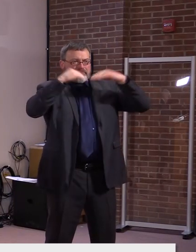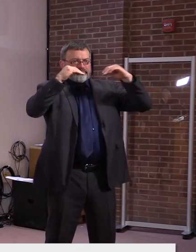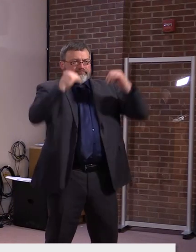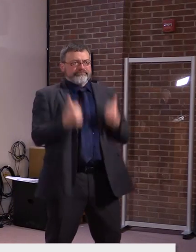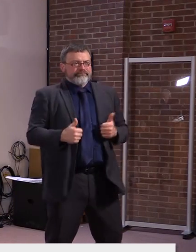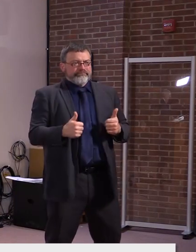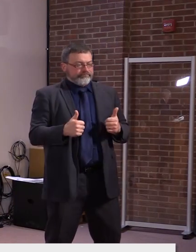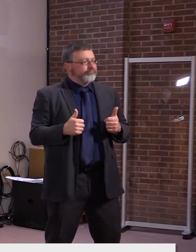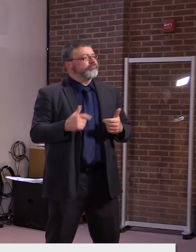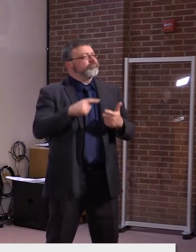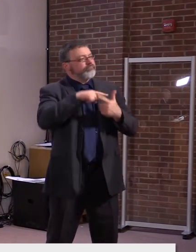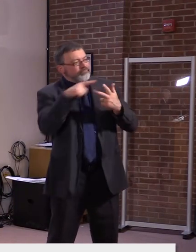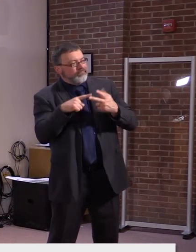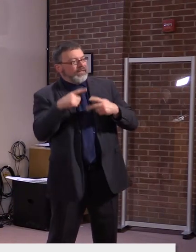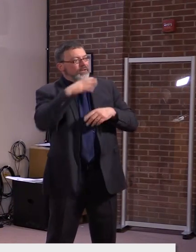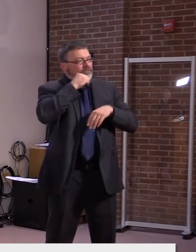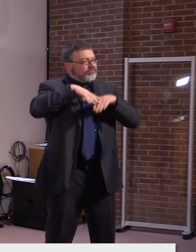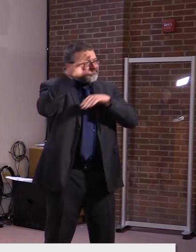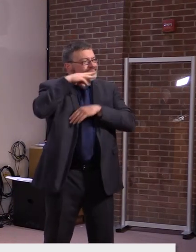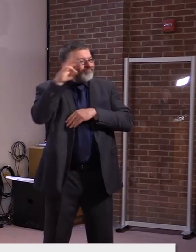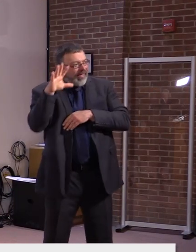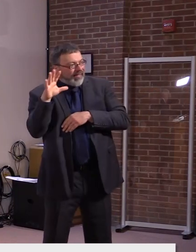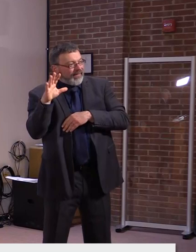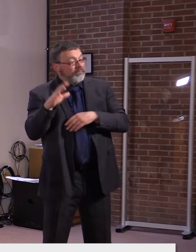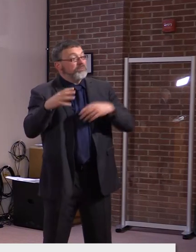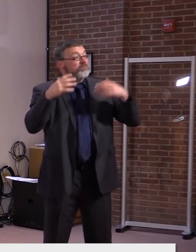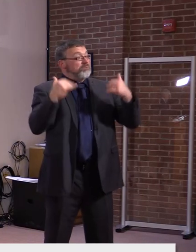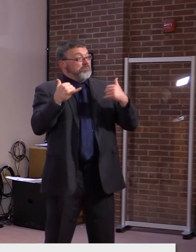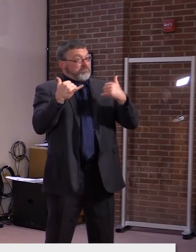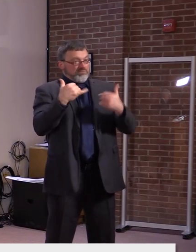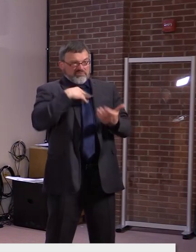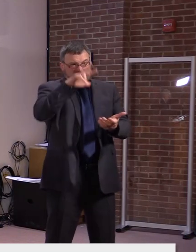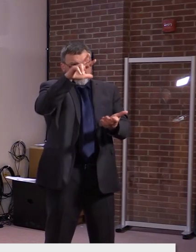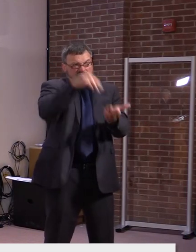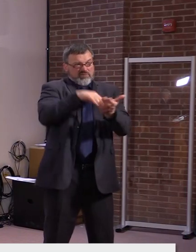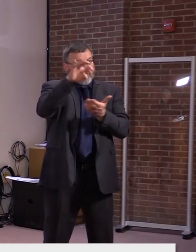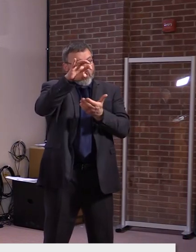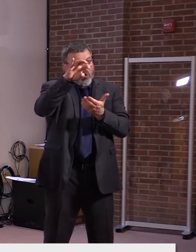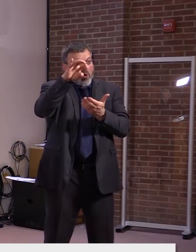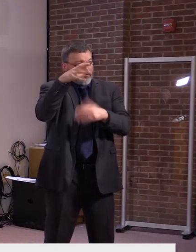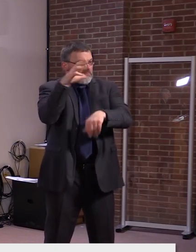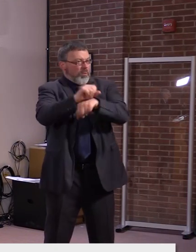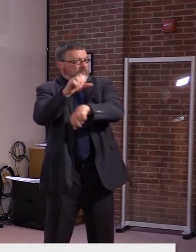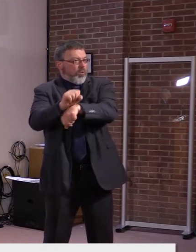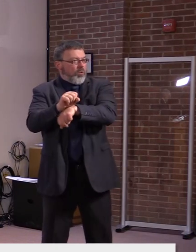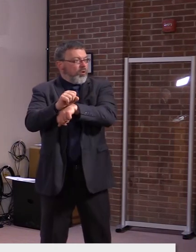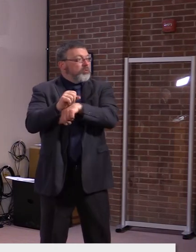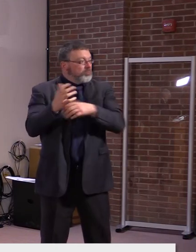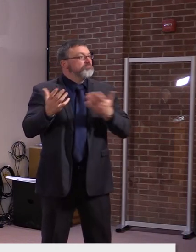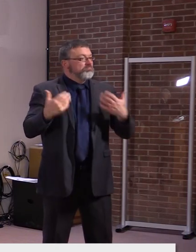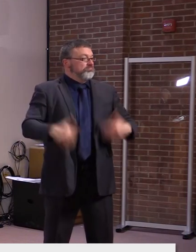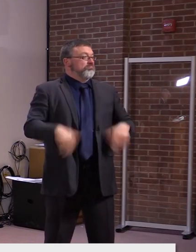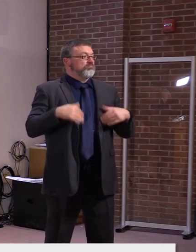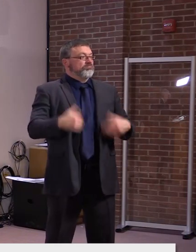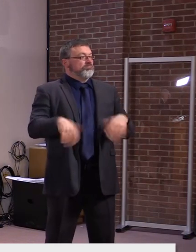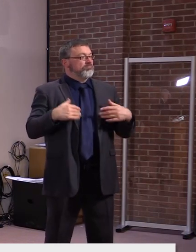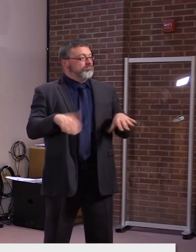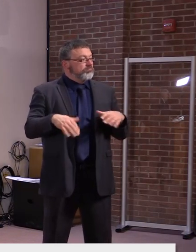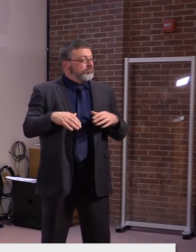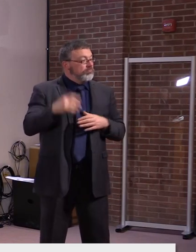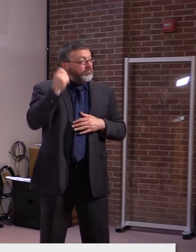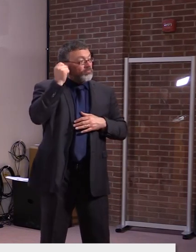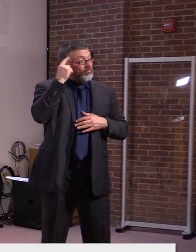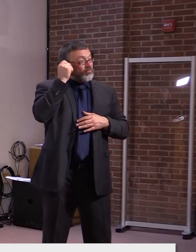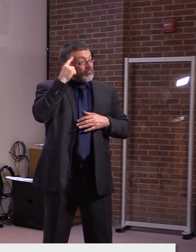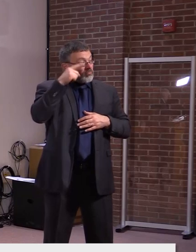3,411 people currently have appointments for boosters at our state-run vaccination sites. This does not include people who have